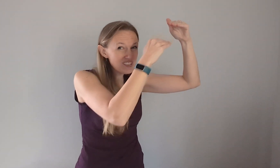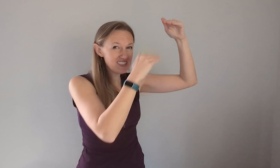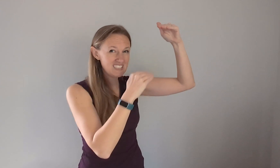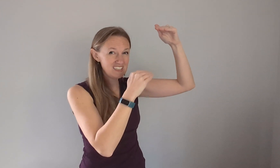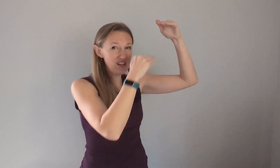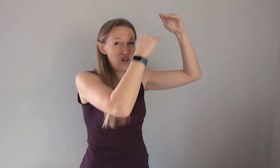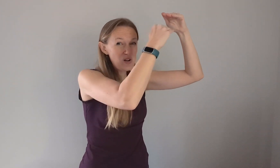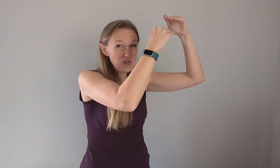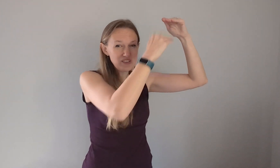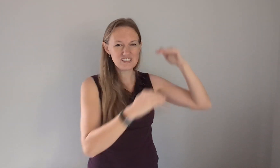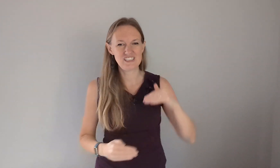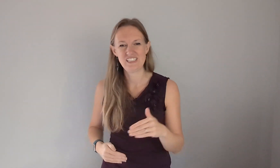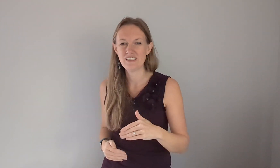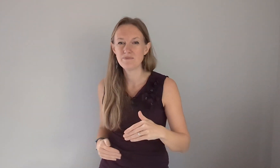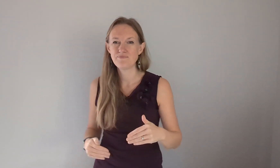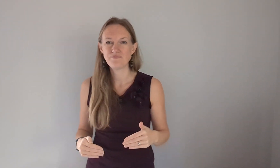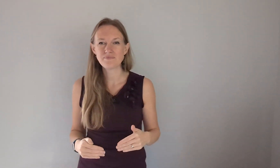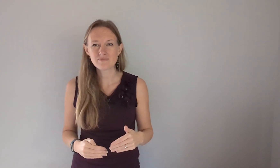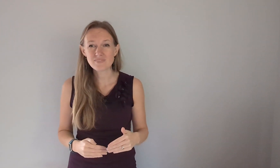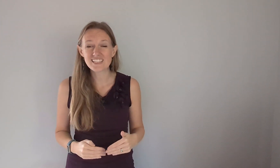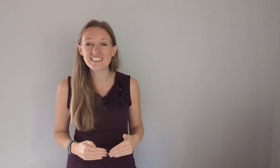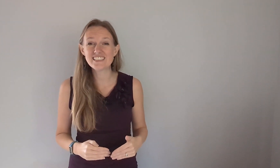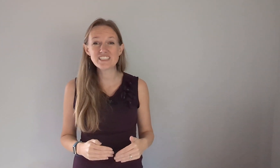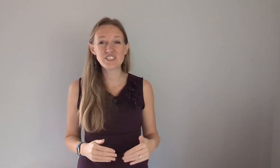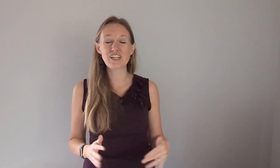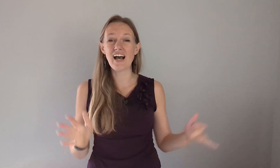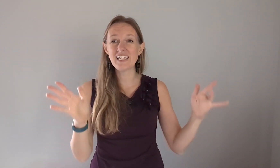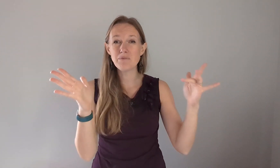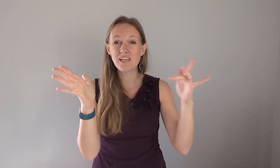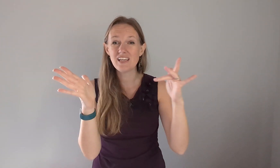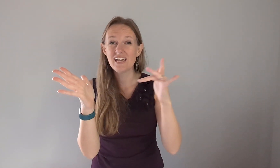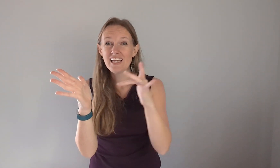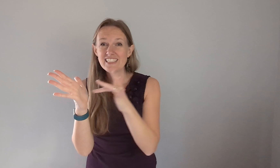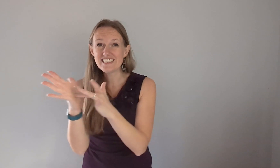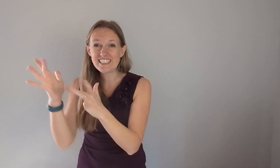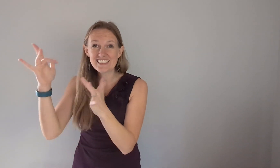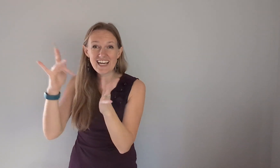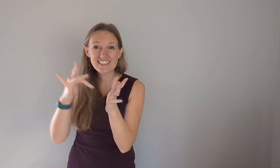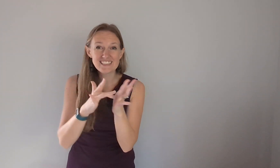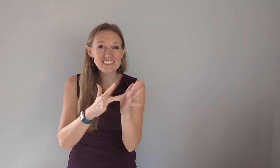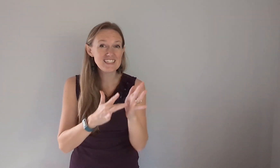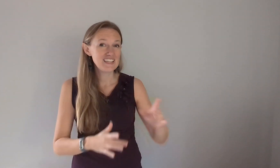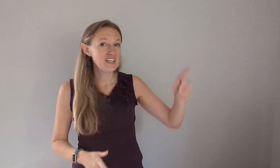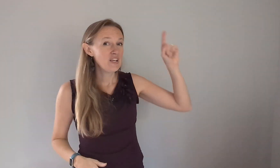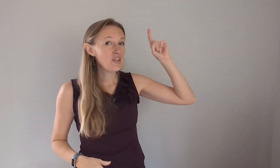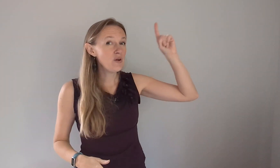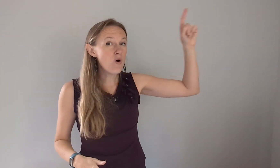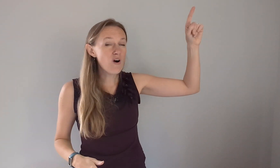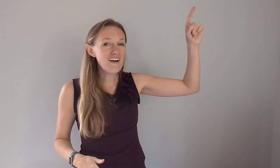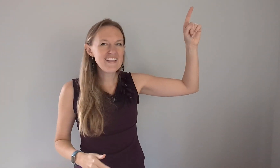closer still, closer still. Jesus, you're guiding me. Jesus, and